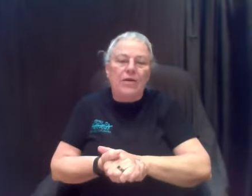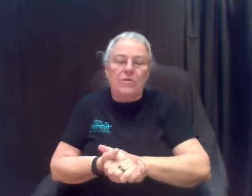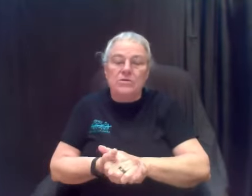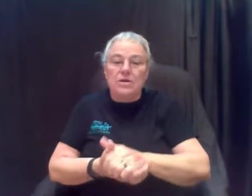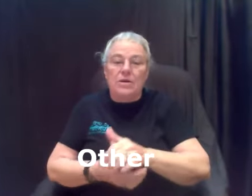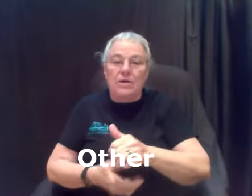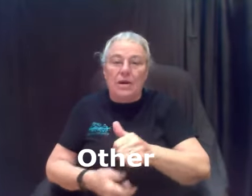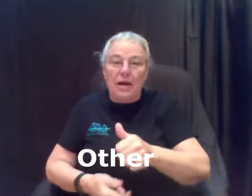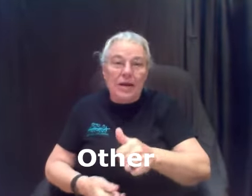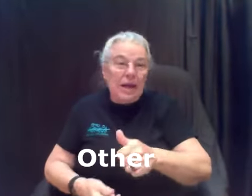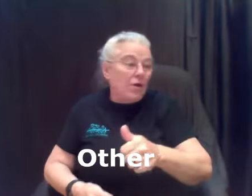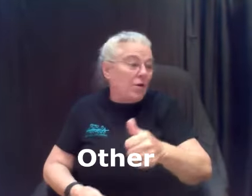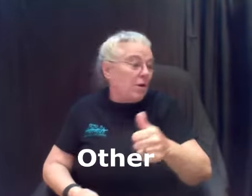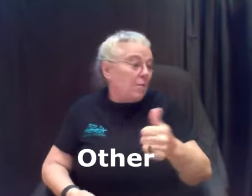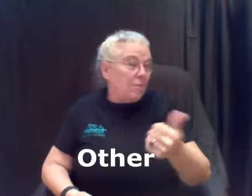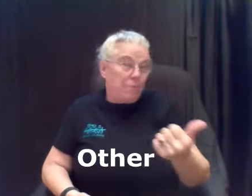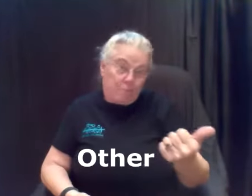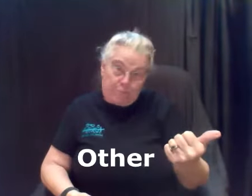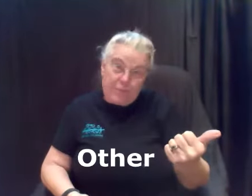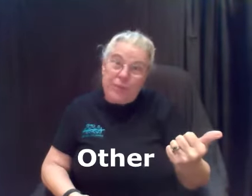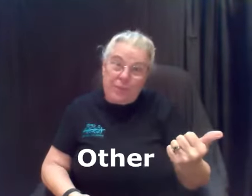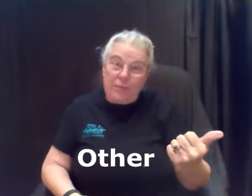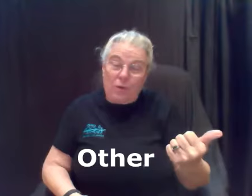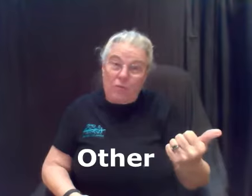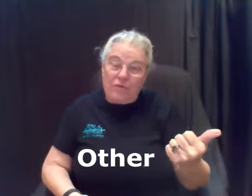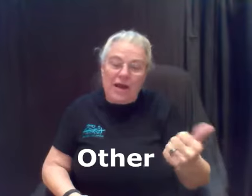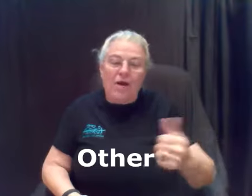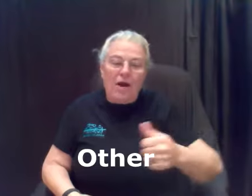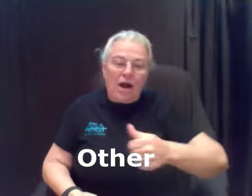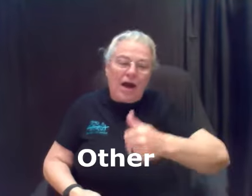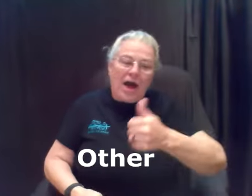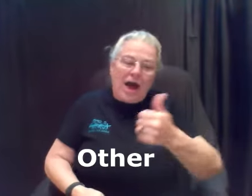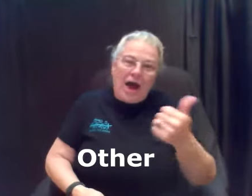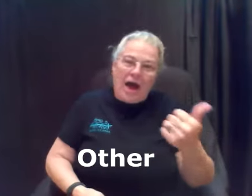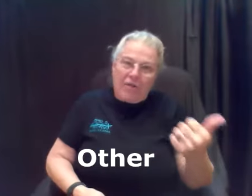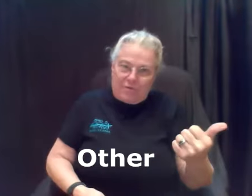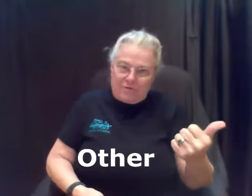Others. Not here, but the people over there. Others.